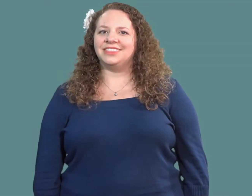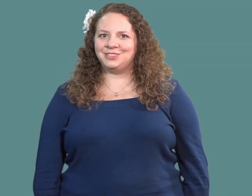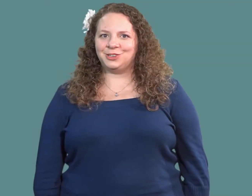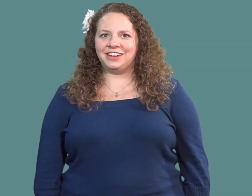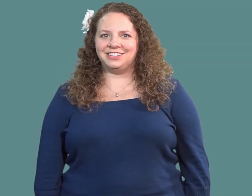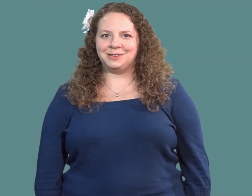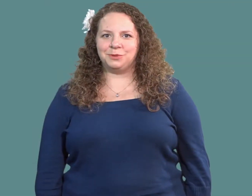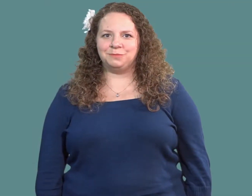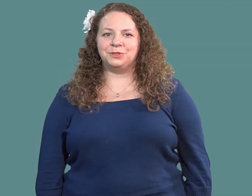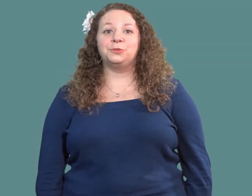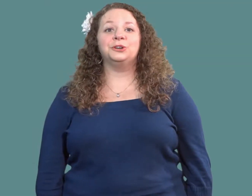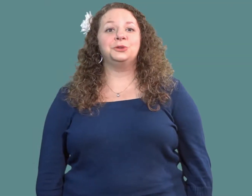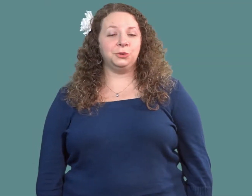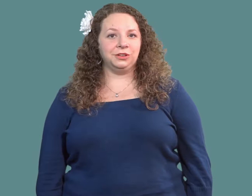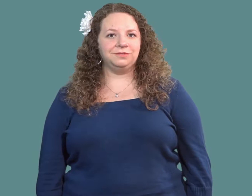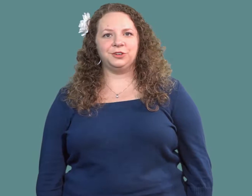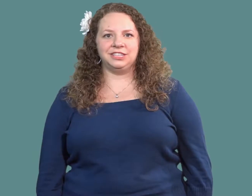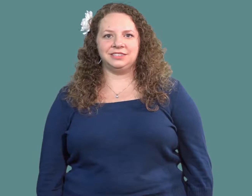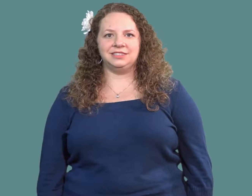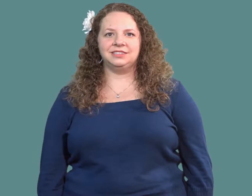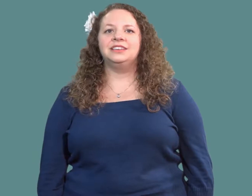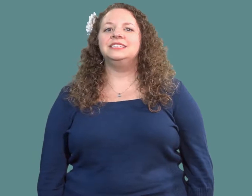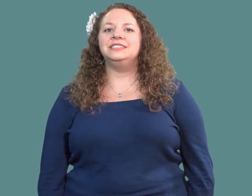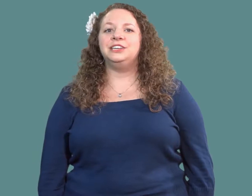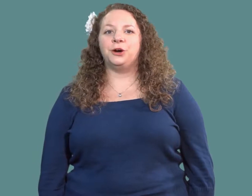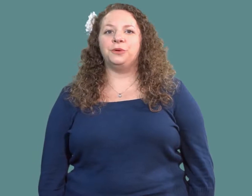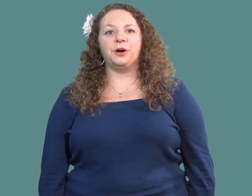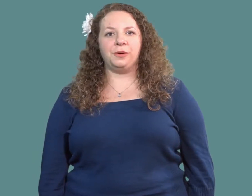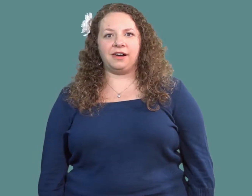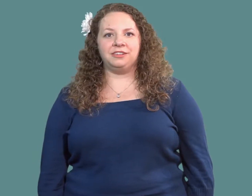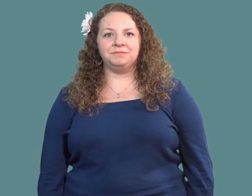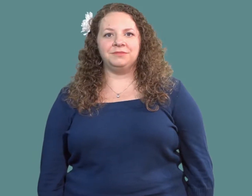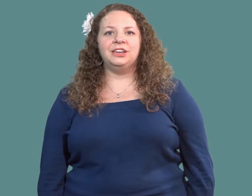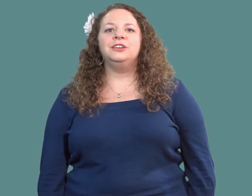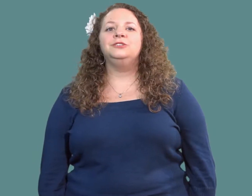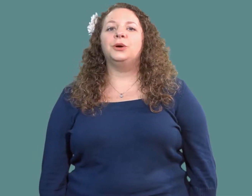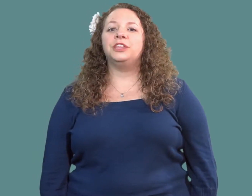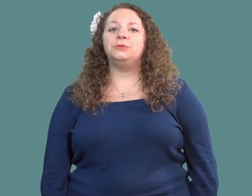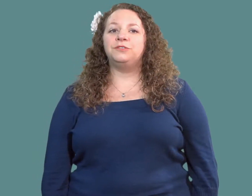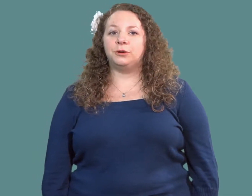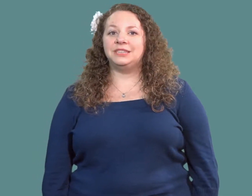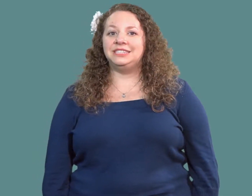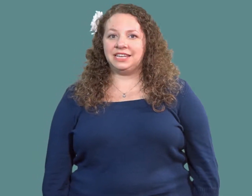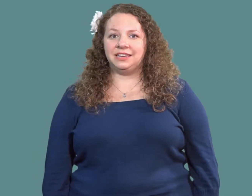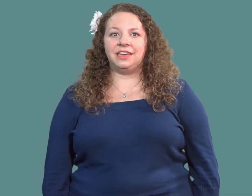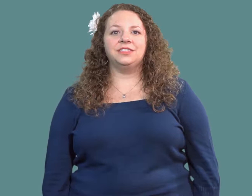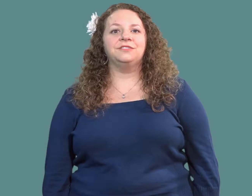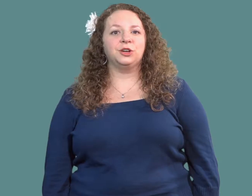Let's try an example. The word cool, for instance, C-O-O-L. Note that you will form the C and the first